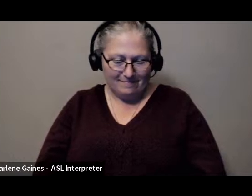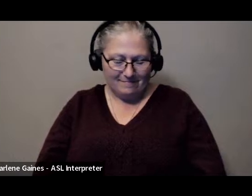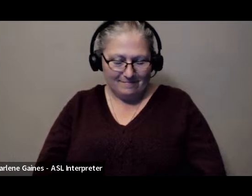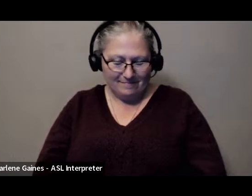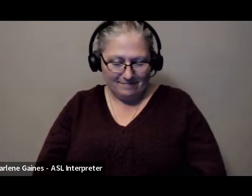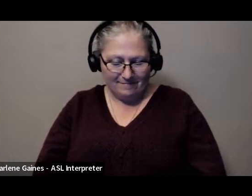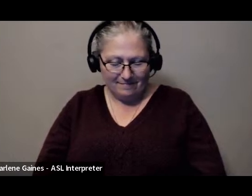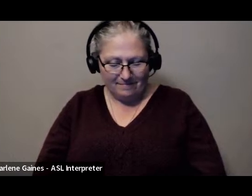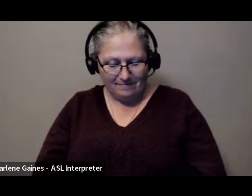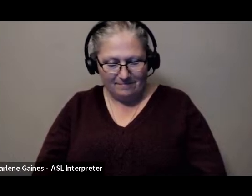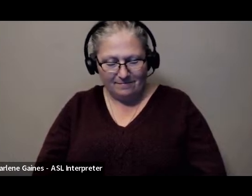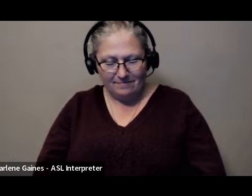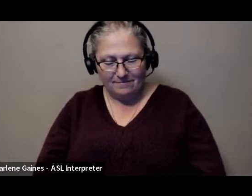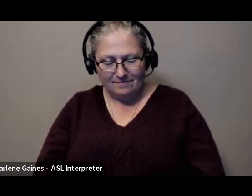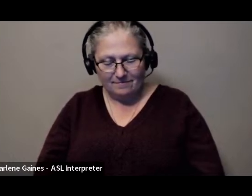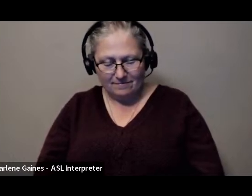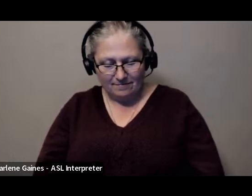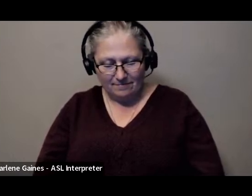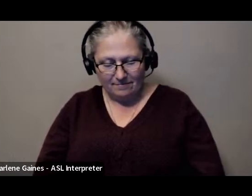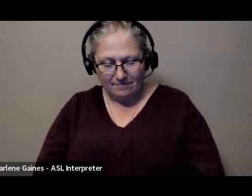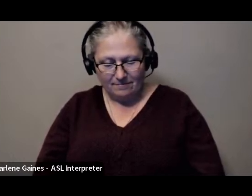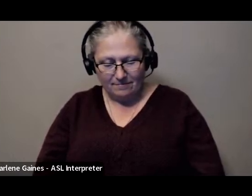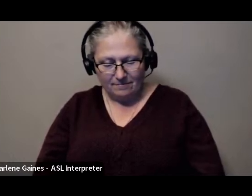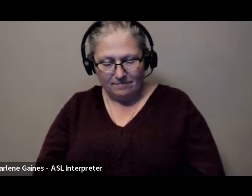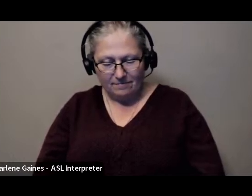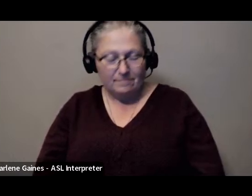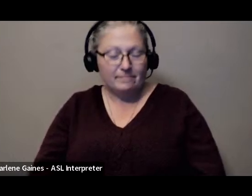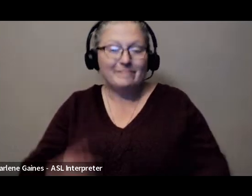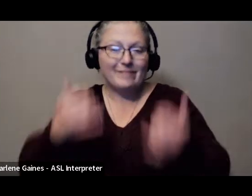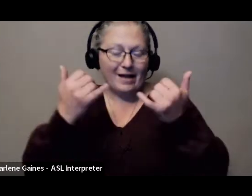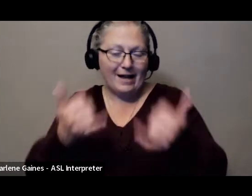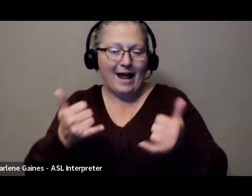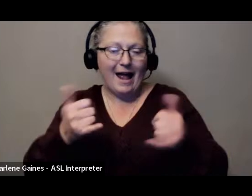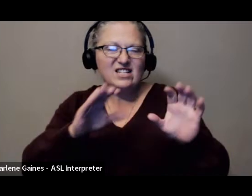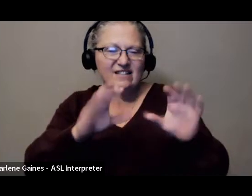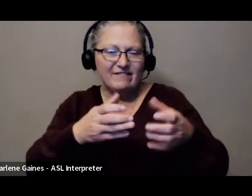Okay, going on to Division of Human Resources.